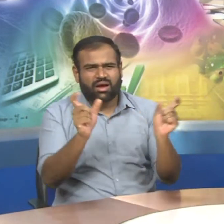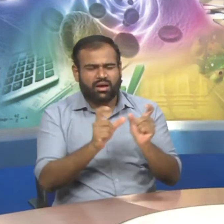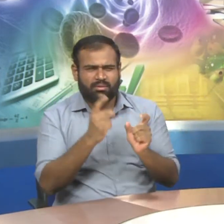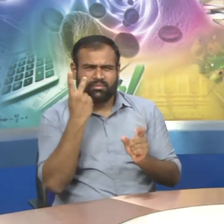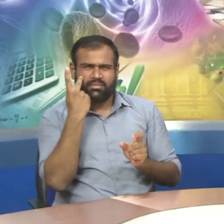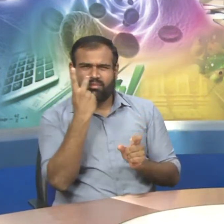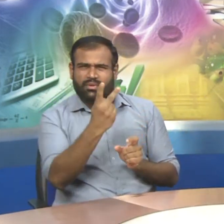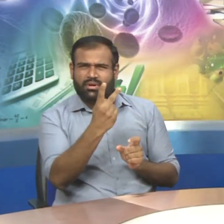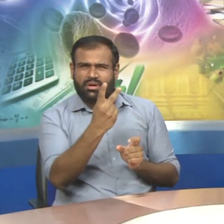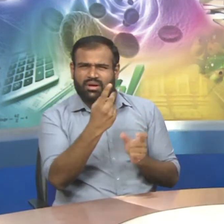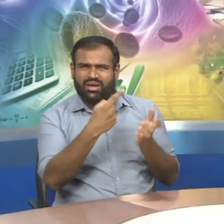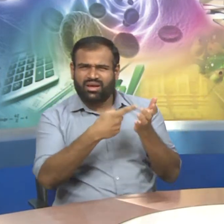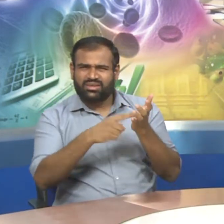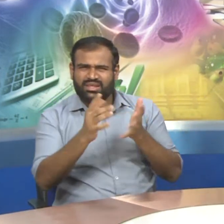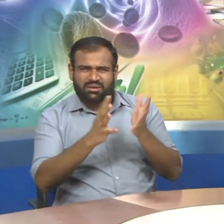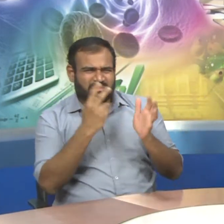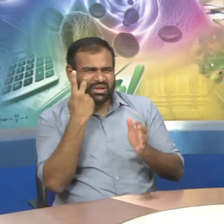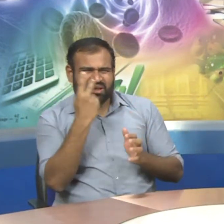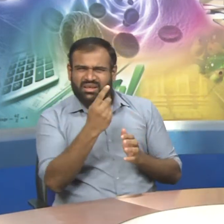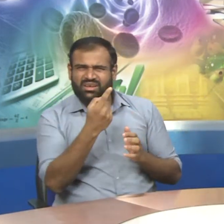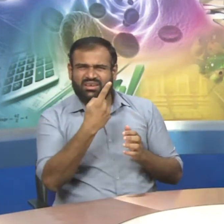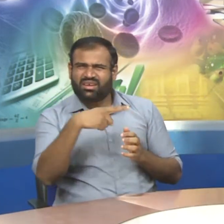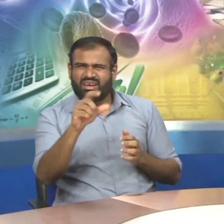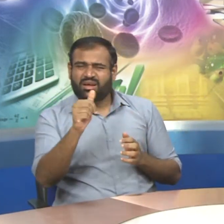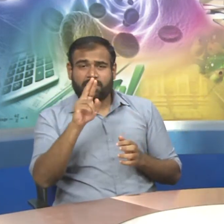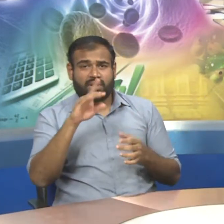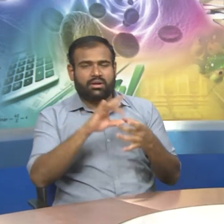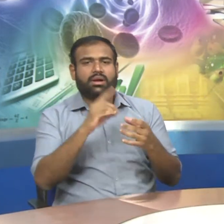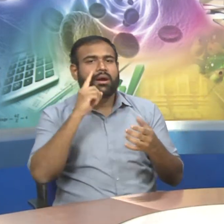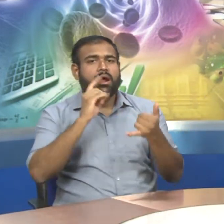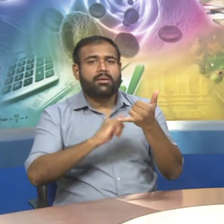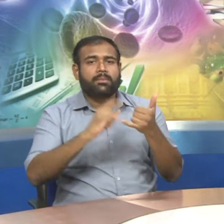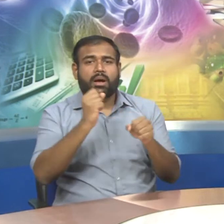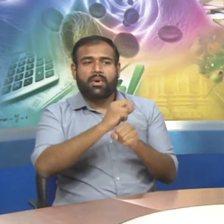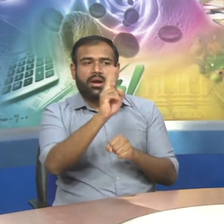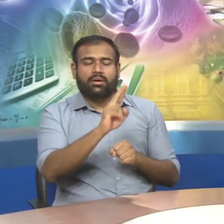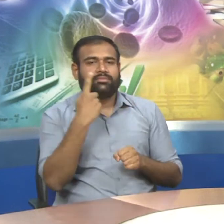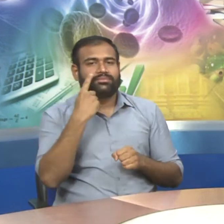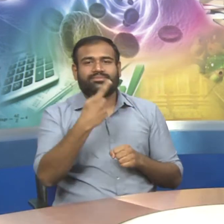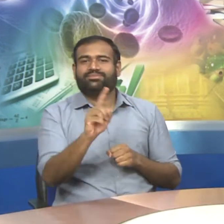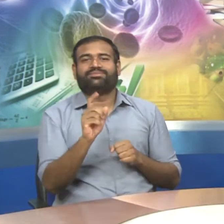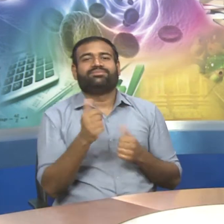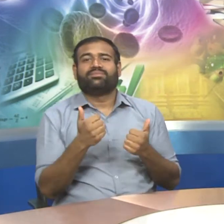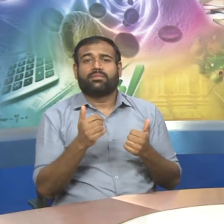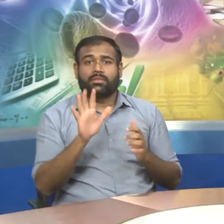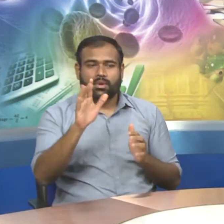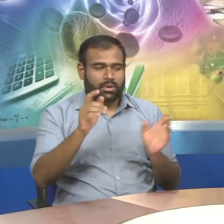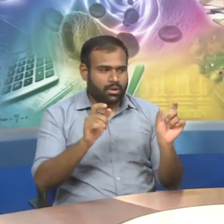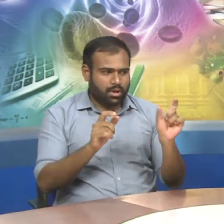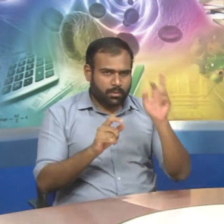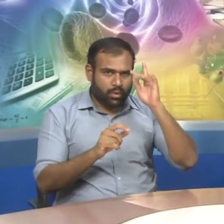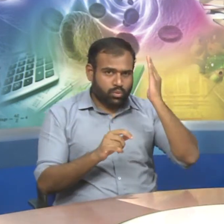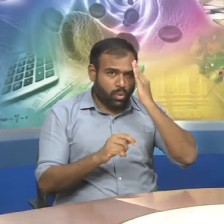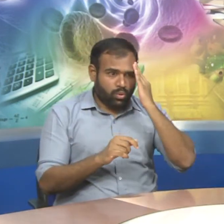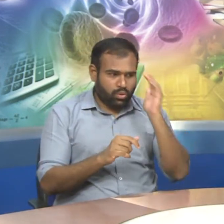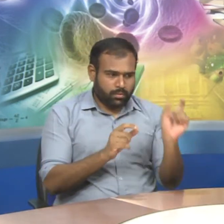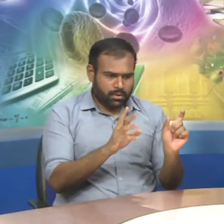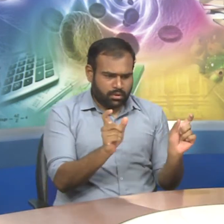any sense and you will misinterpret the meaning. So using